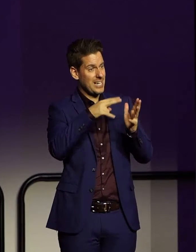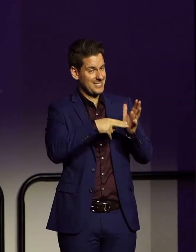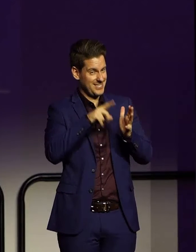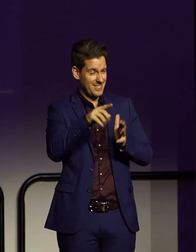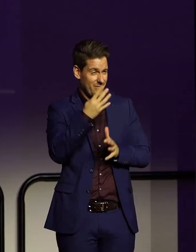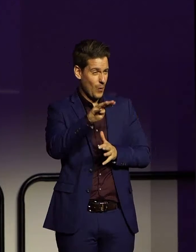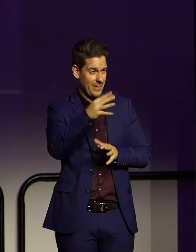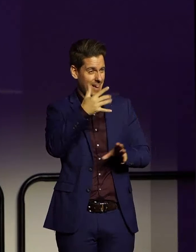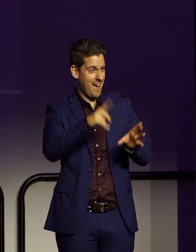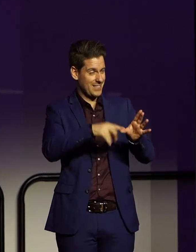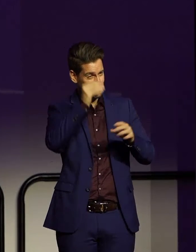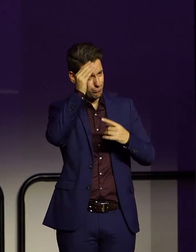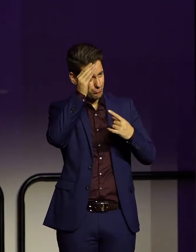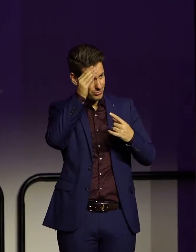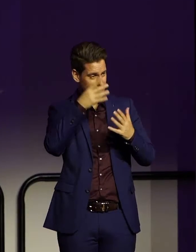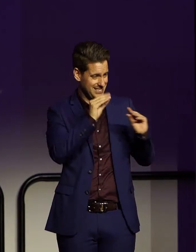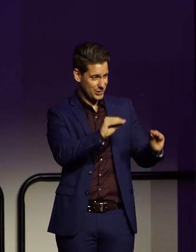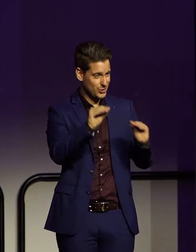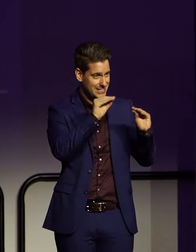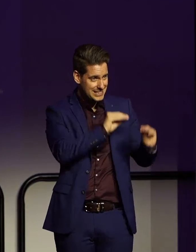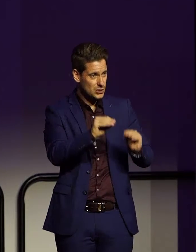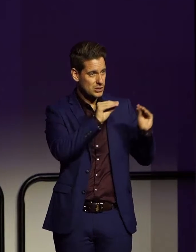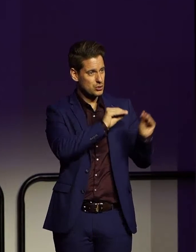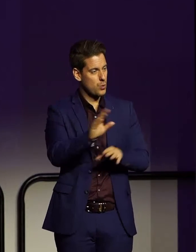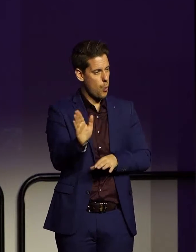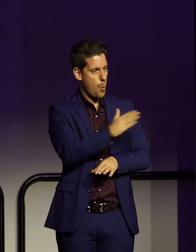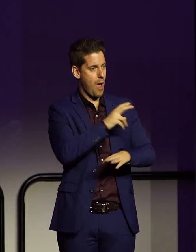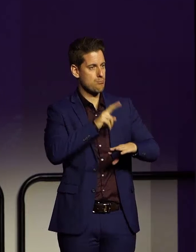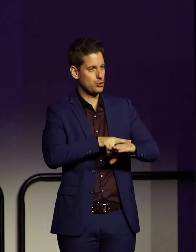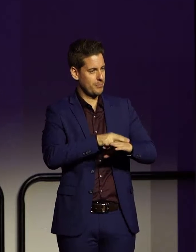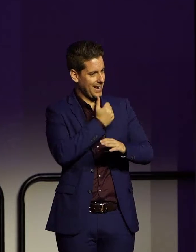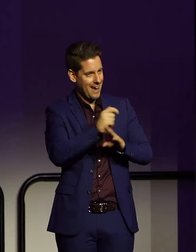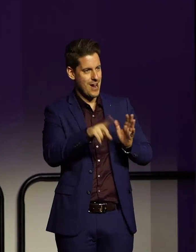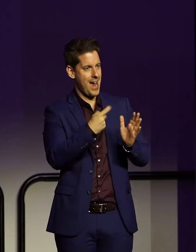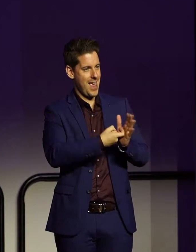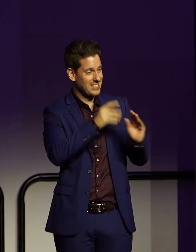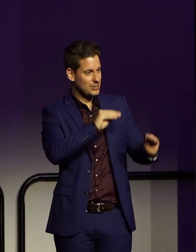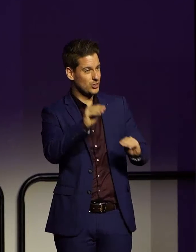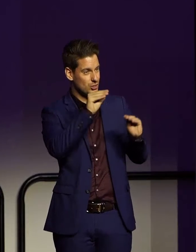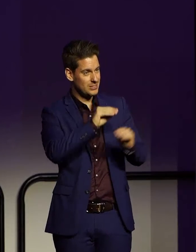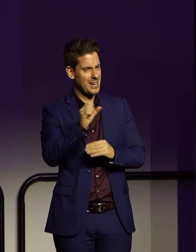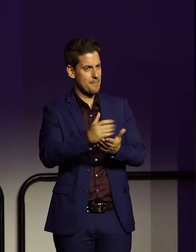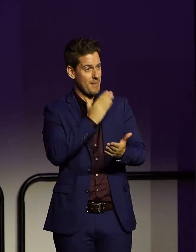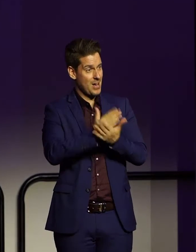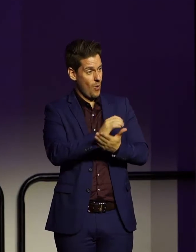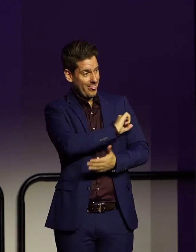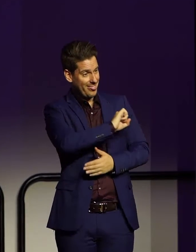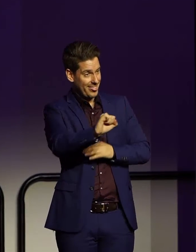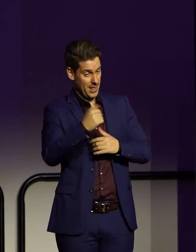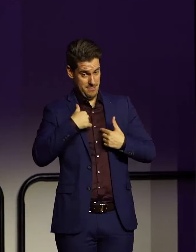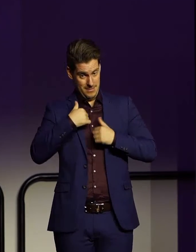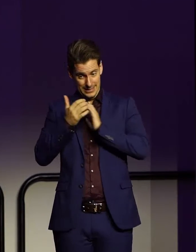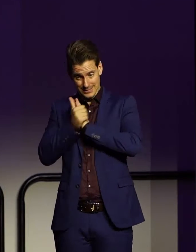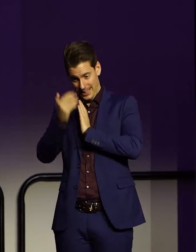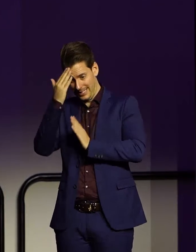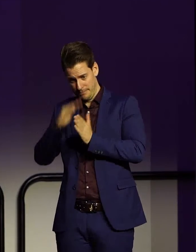decades of knowledge to intake after intake of Komatsu apprentices and trainees, ensuring the skills and knowledge he has acquired